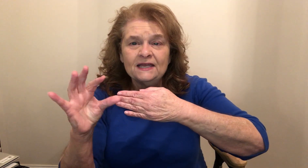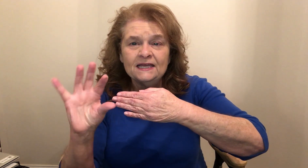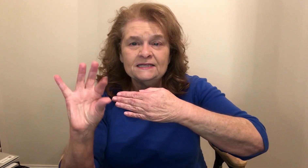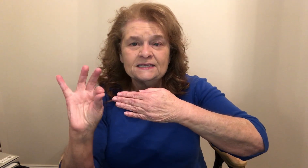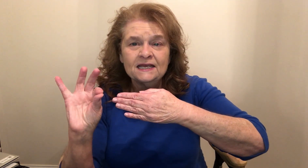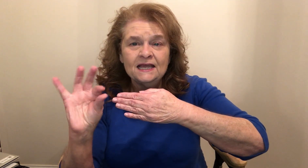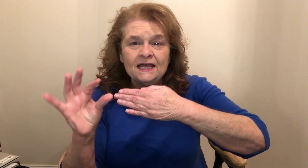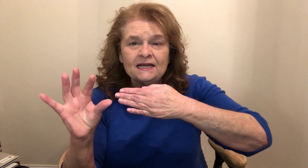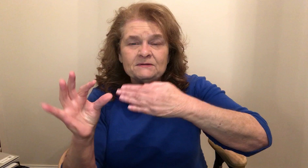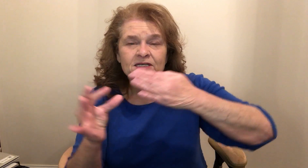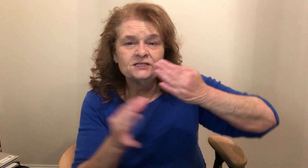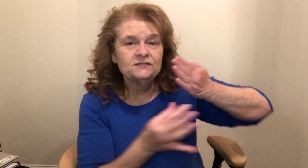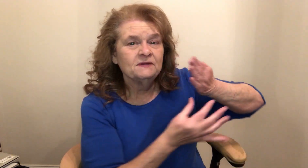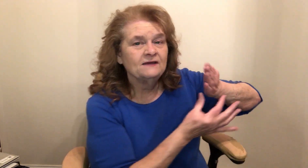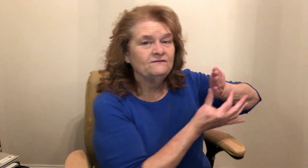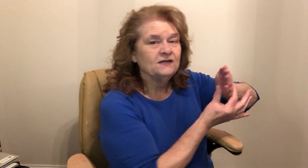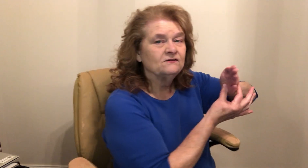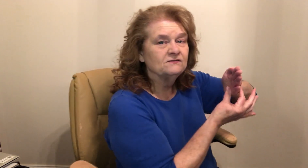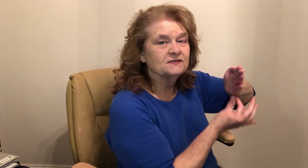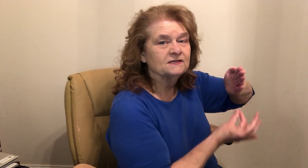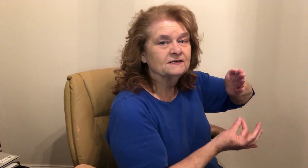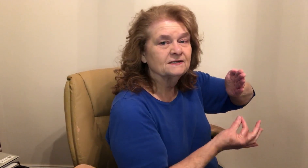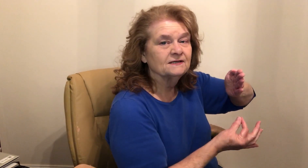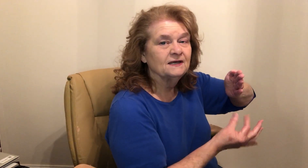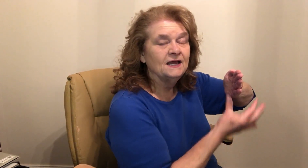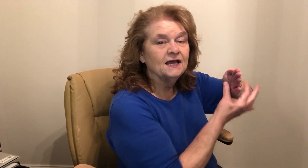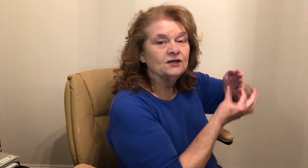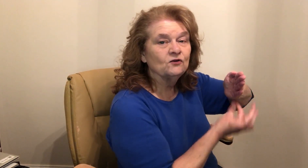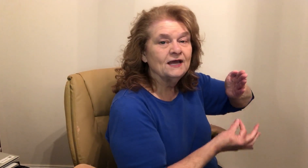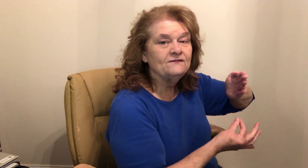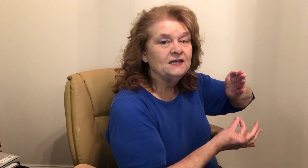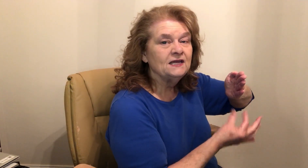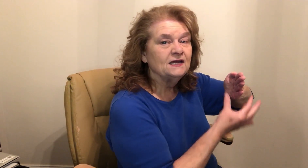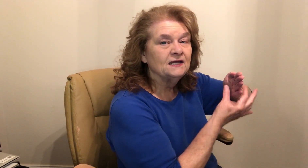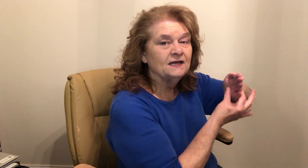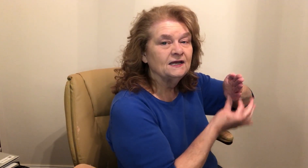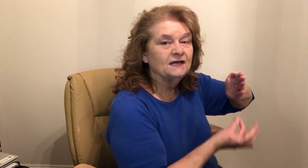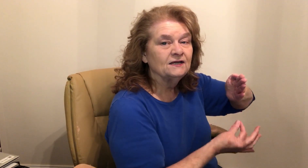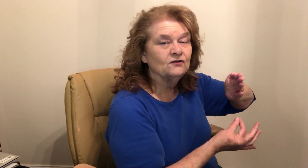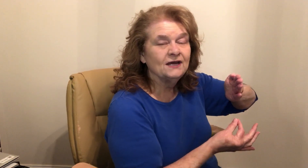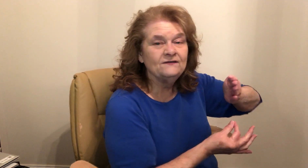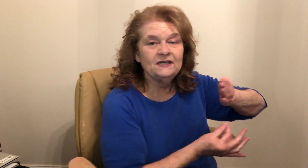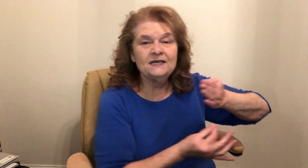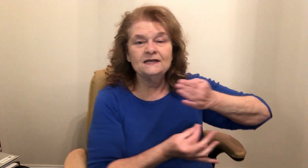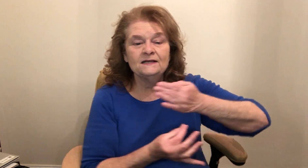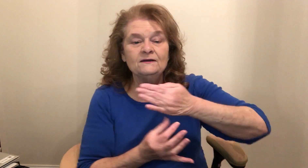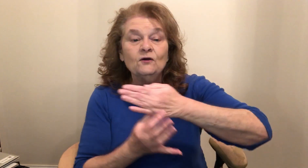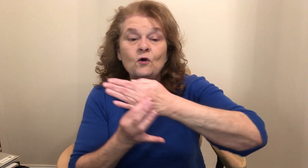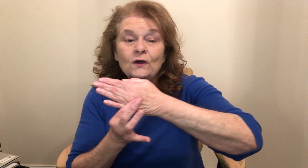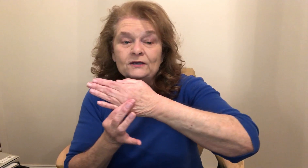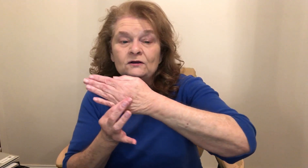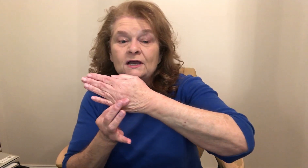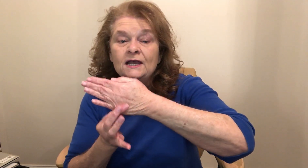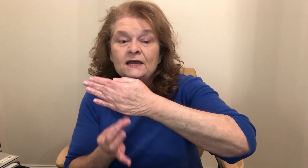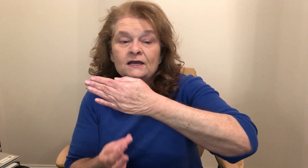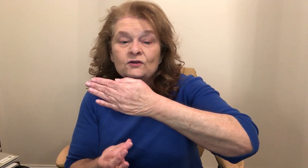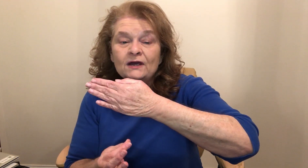hands, and I'm touching my fingers. Gravy, gravy, or oil,